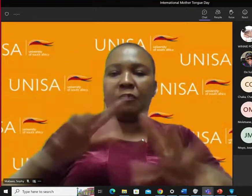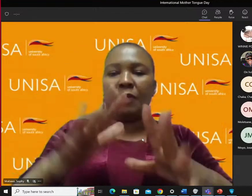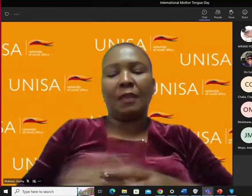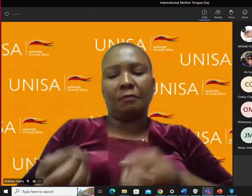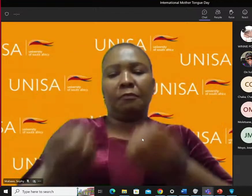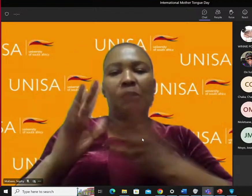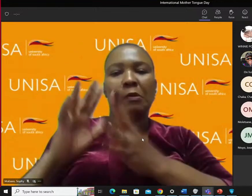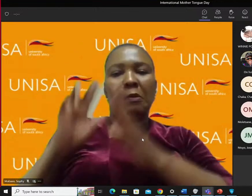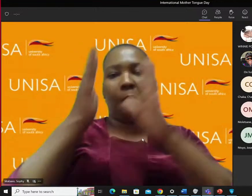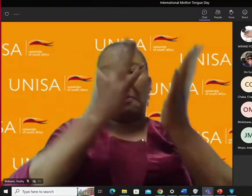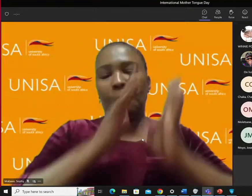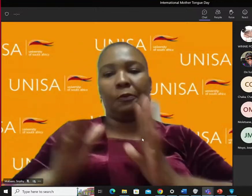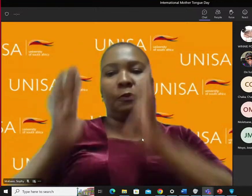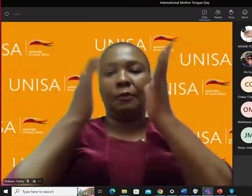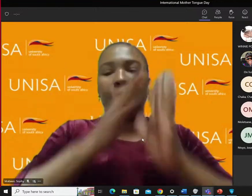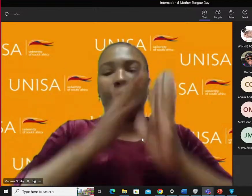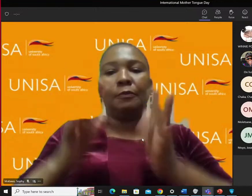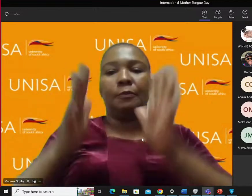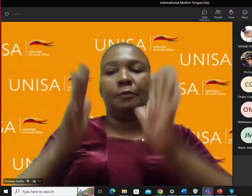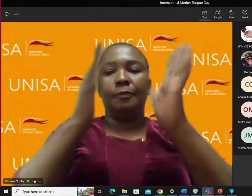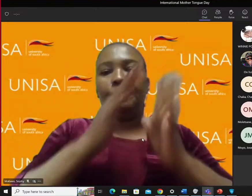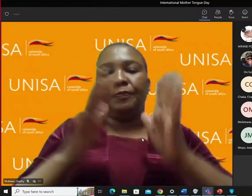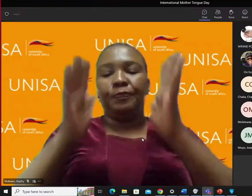applause again?